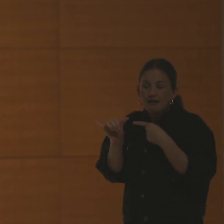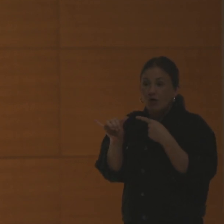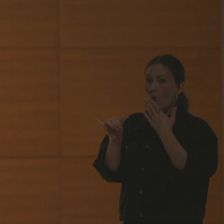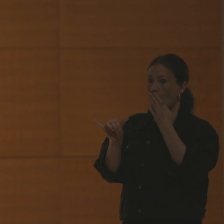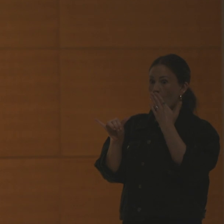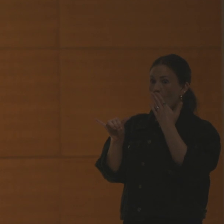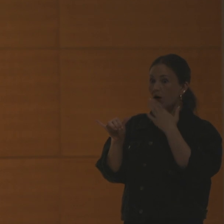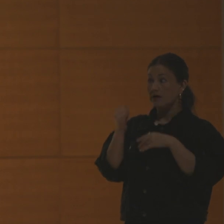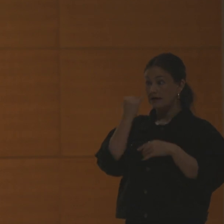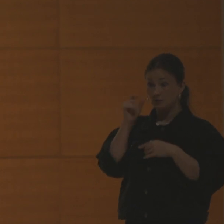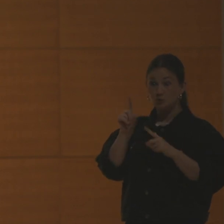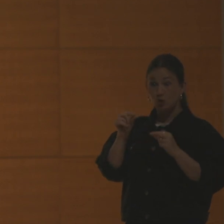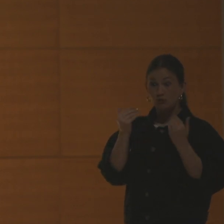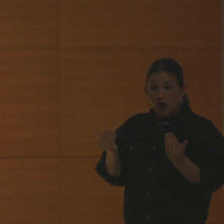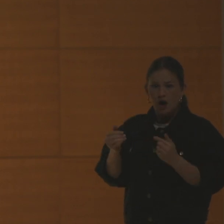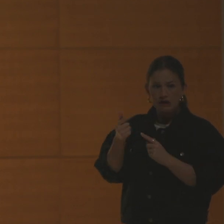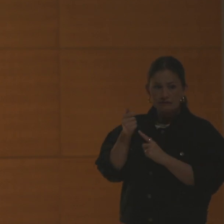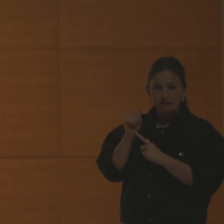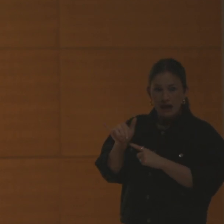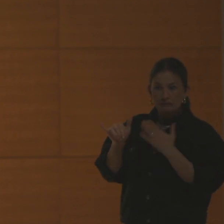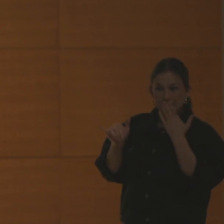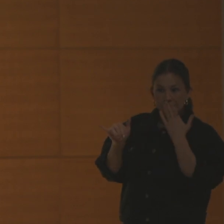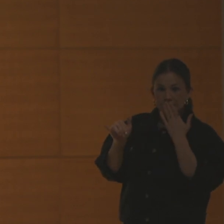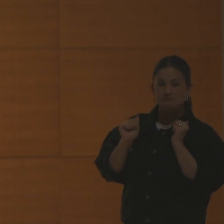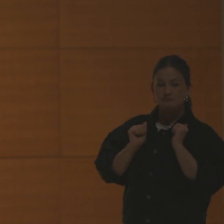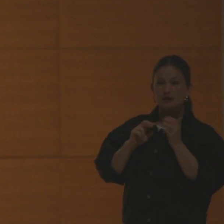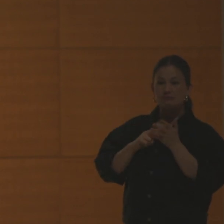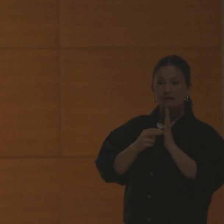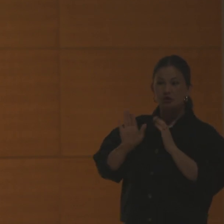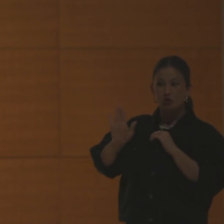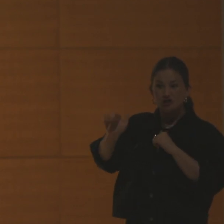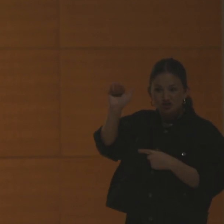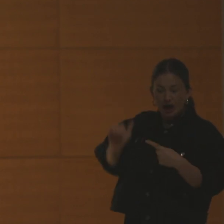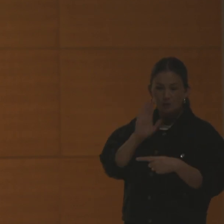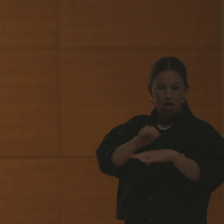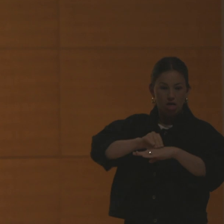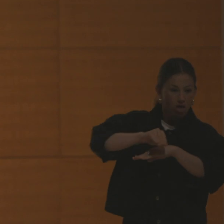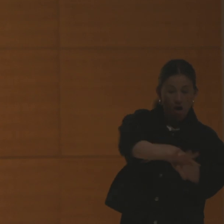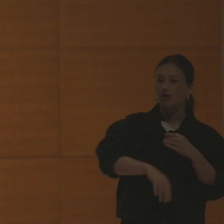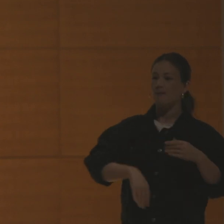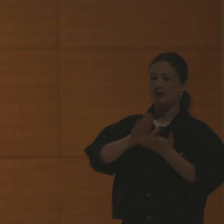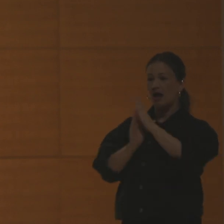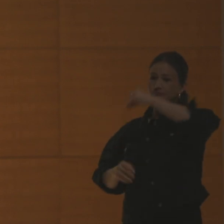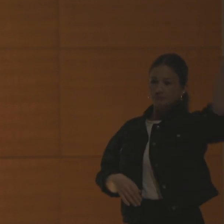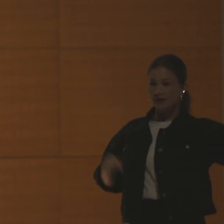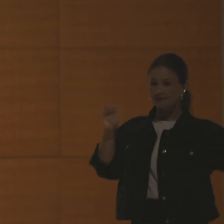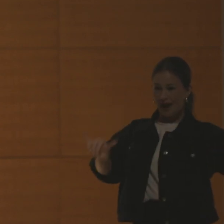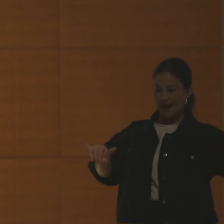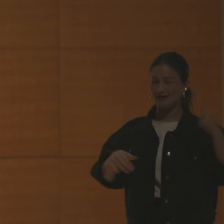word gay, that apparently makes your child gay. I